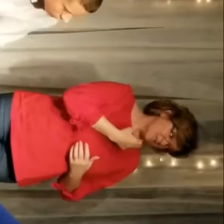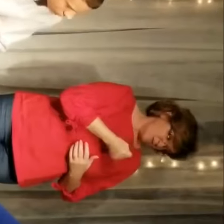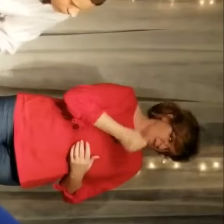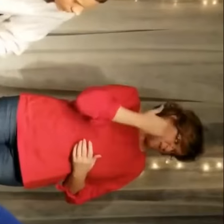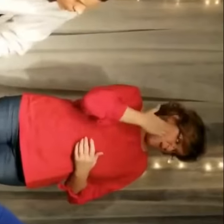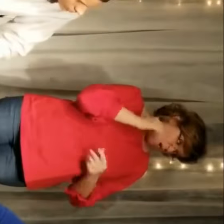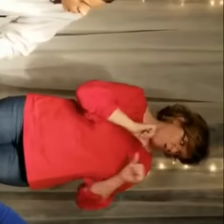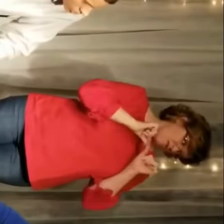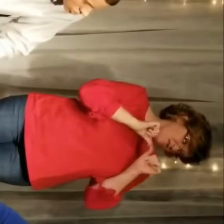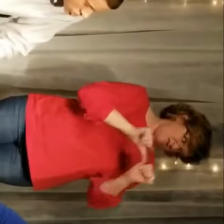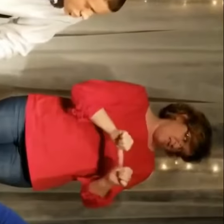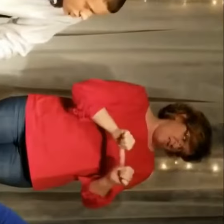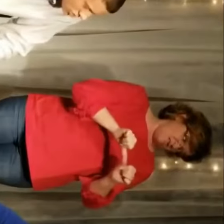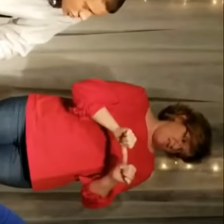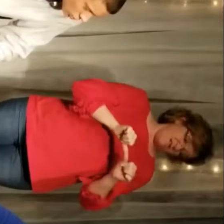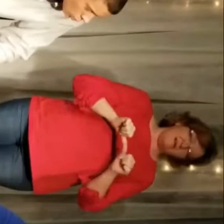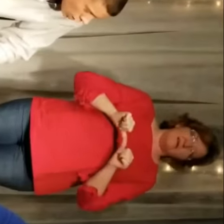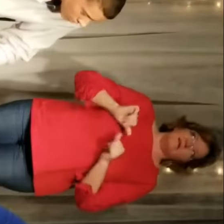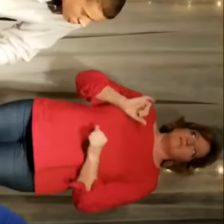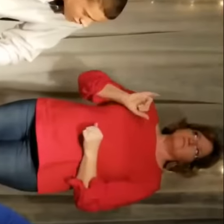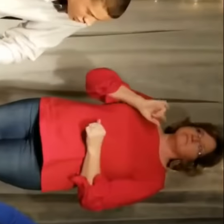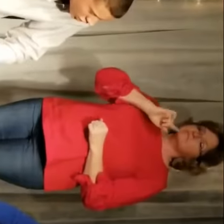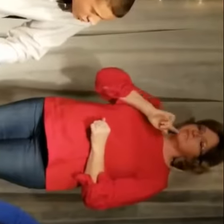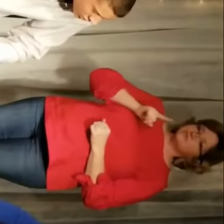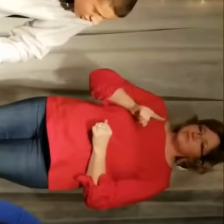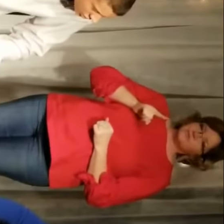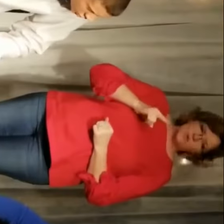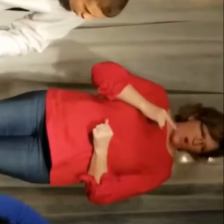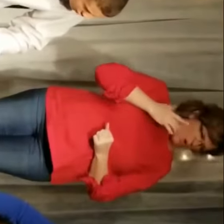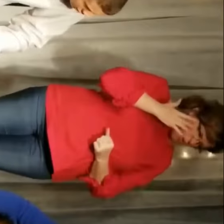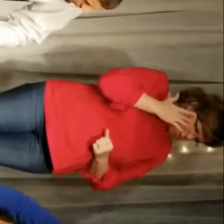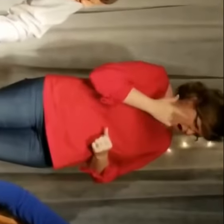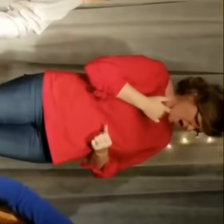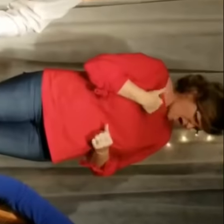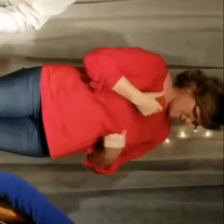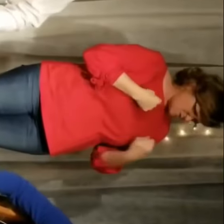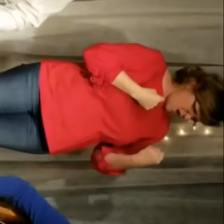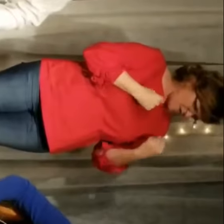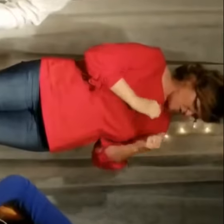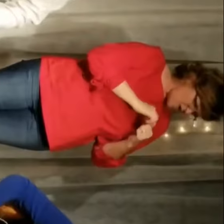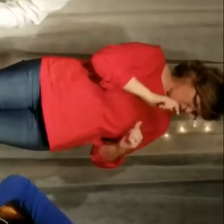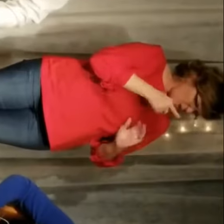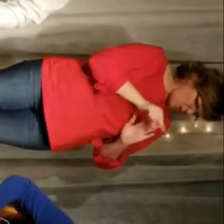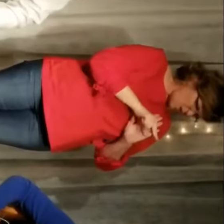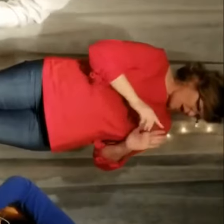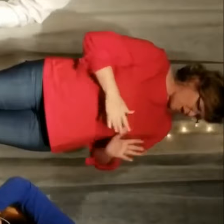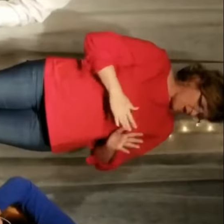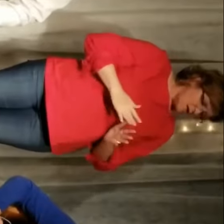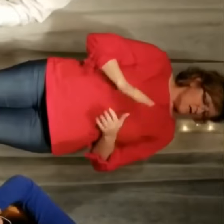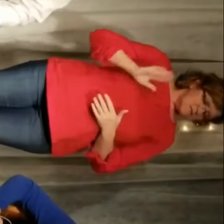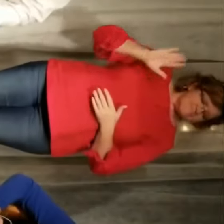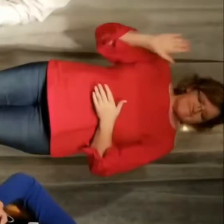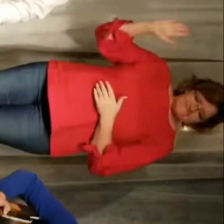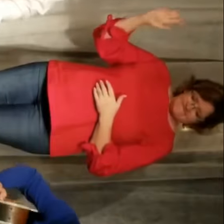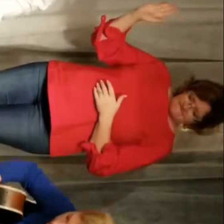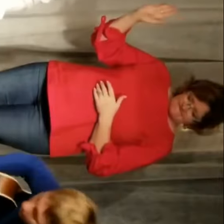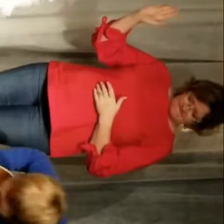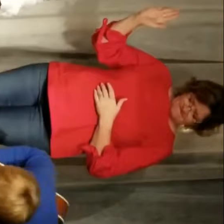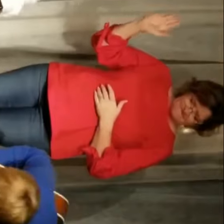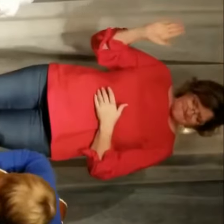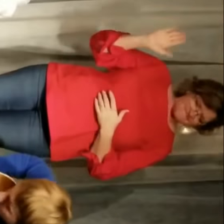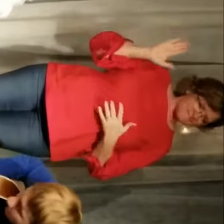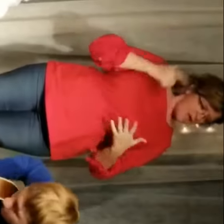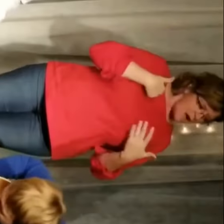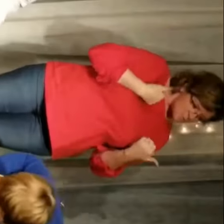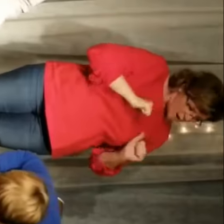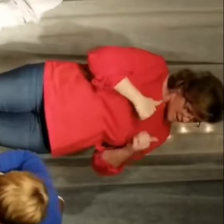haul. Right. And she's gonna think, why am I driving a car with a third grader? I'm just gonna block you out now. Glad I could help. Okay,